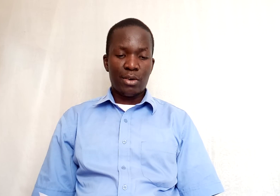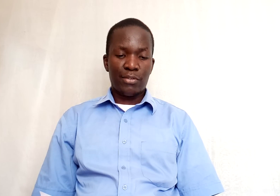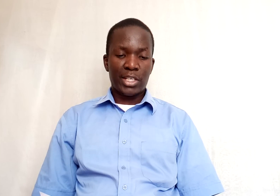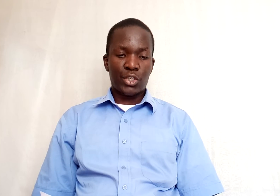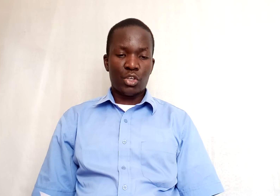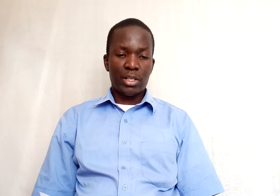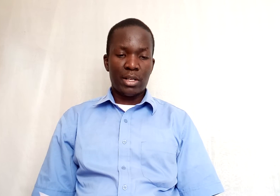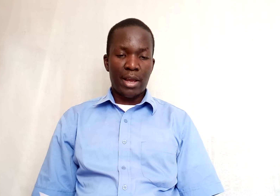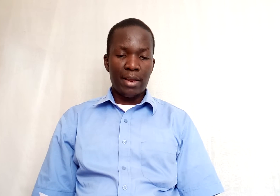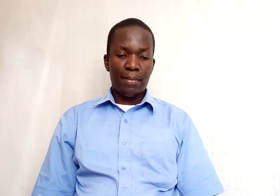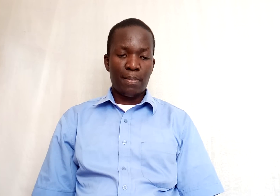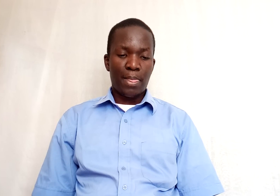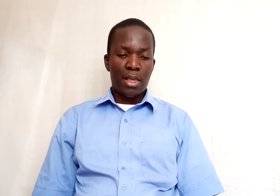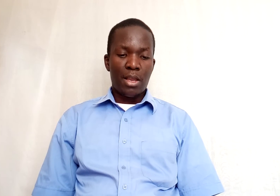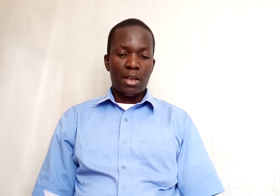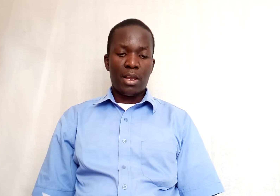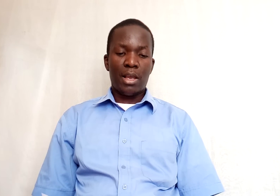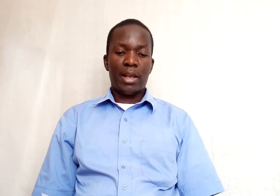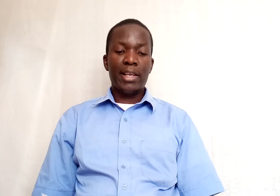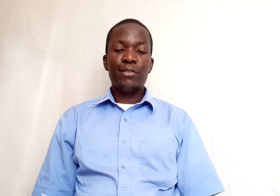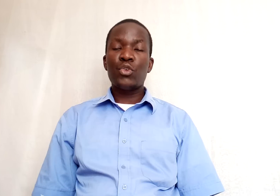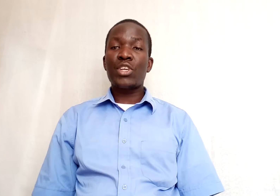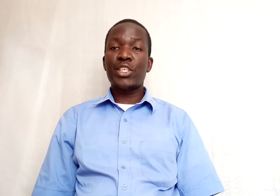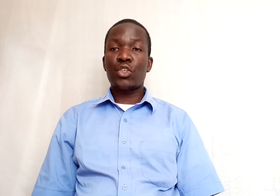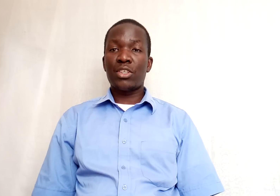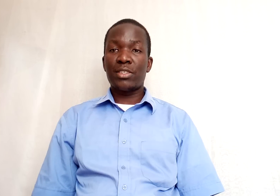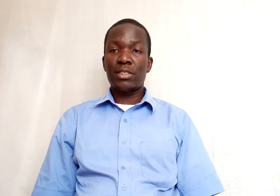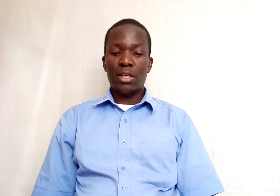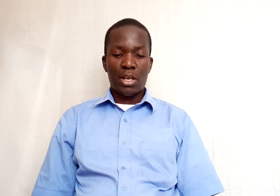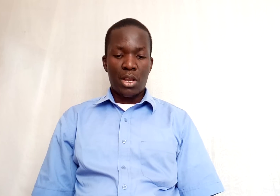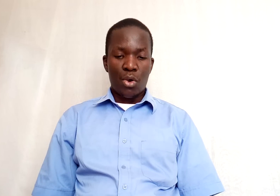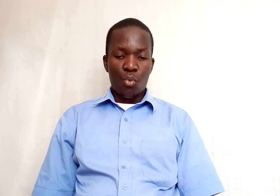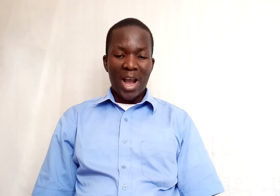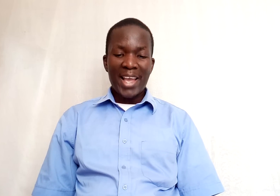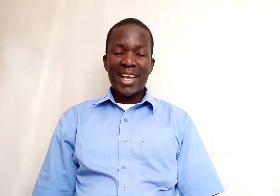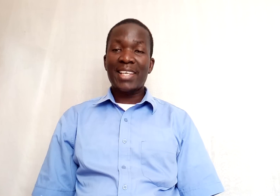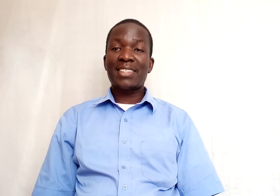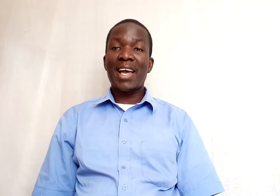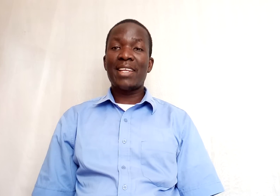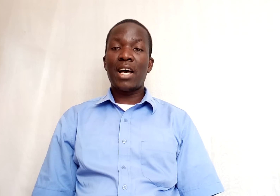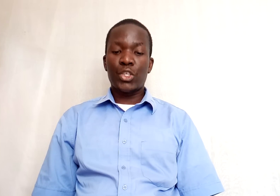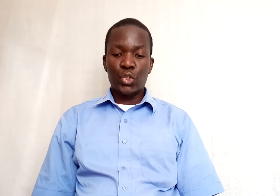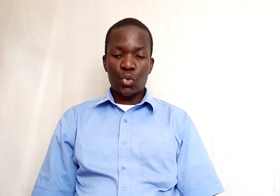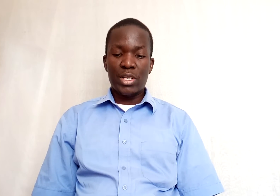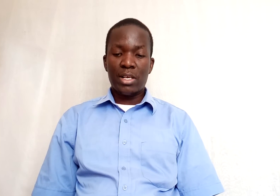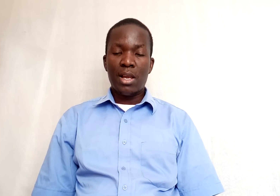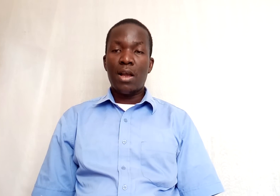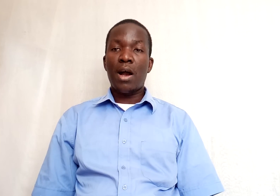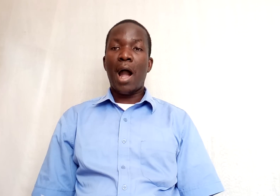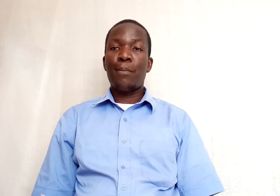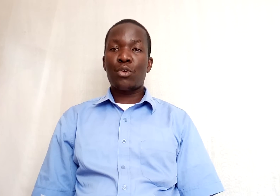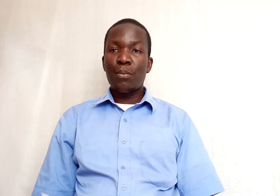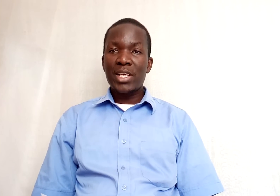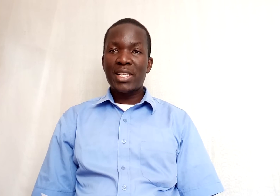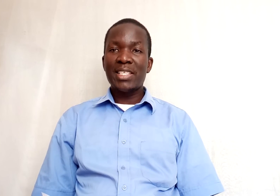of section A. Give 2 reasons why a signer should appropriately